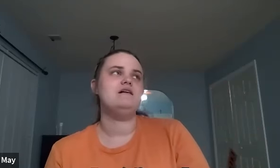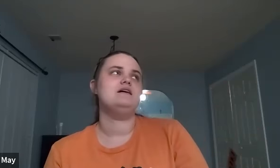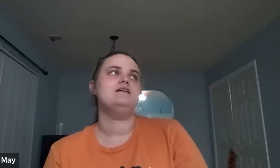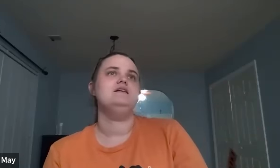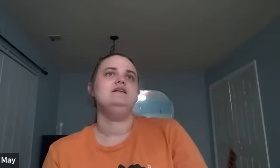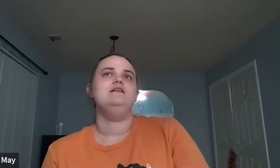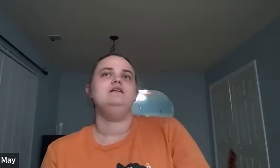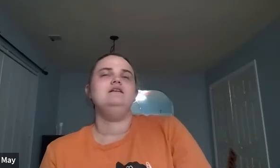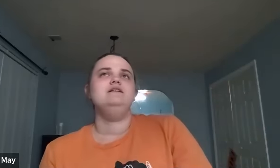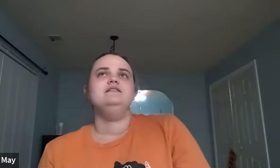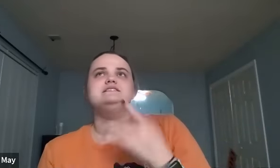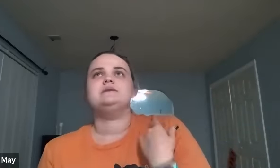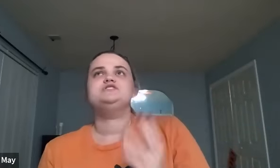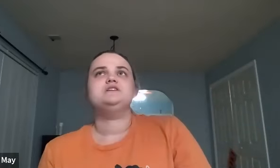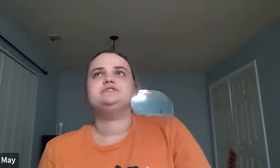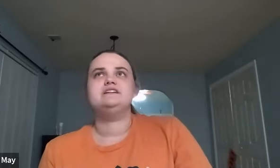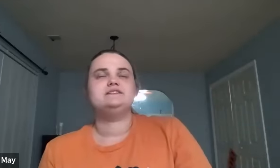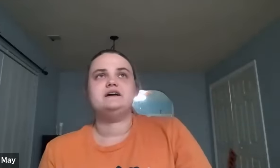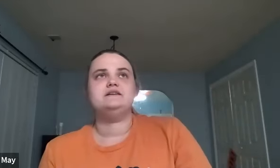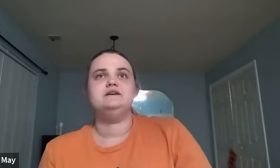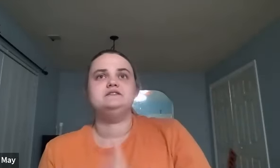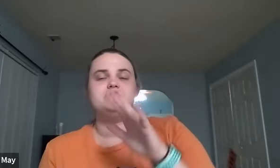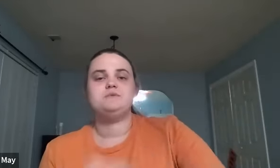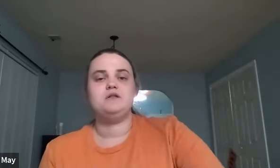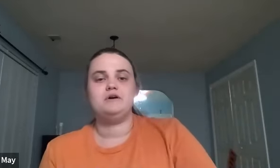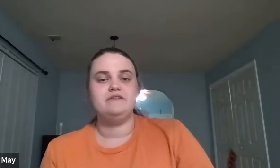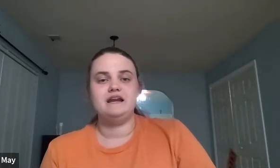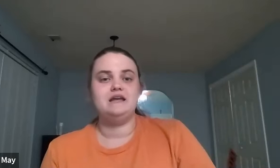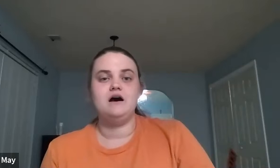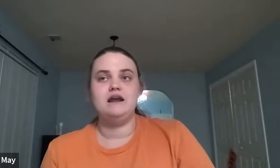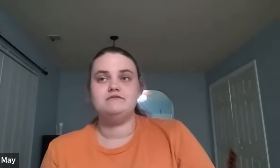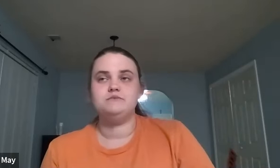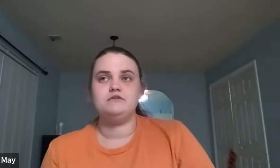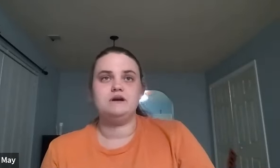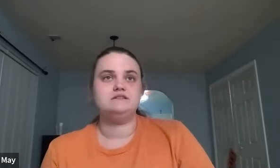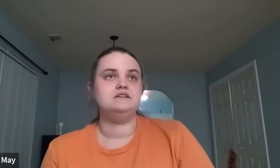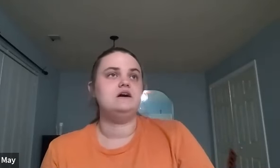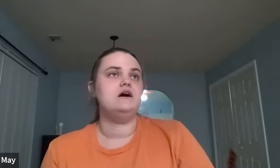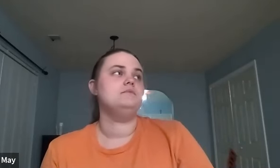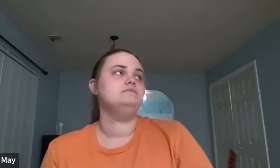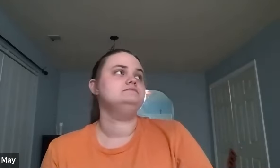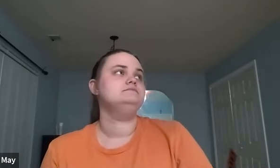like, let's see, I'm just gonna pretend to finger spell a word that I cannot ever spell correctly. I